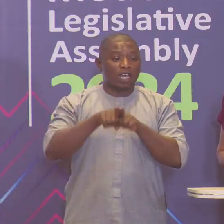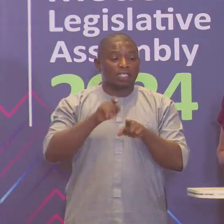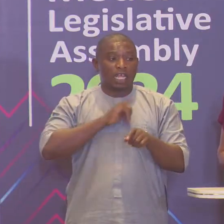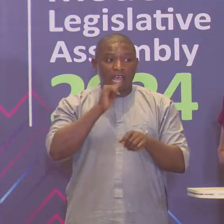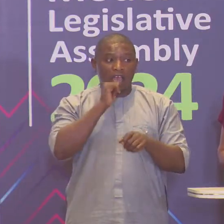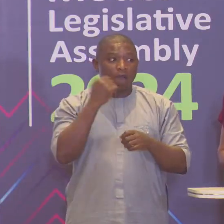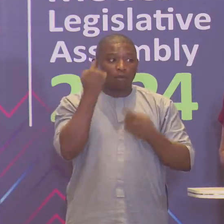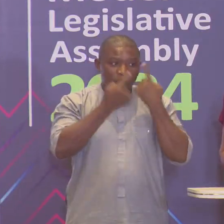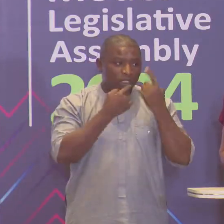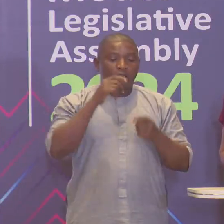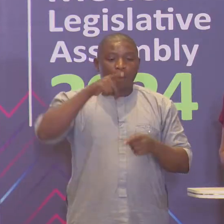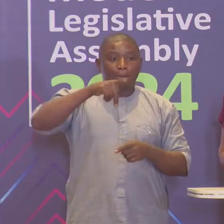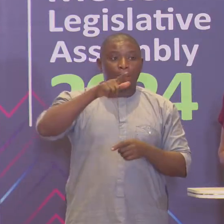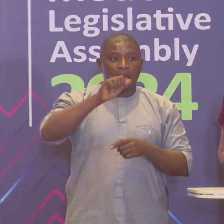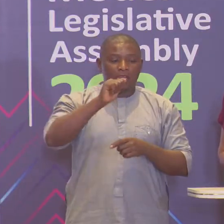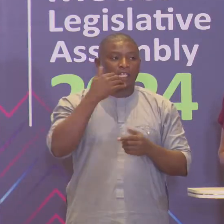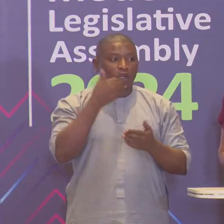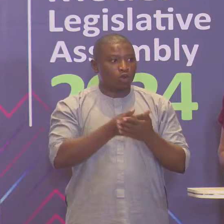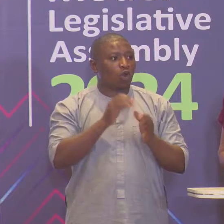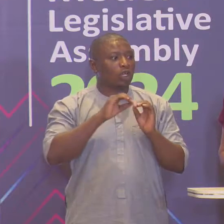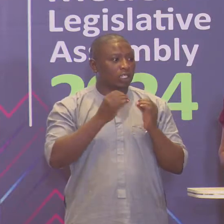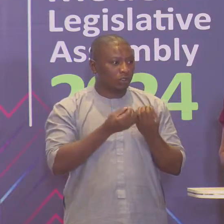the